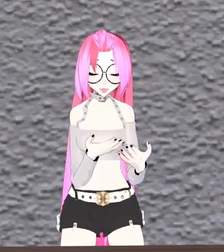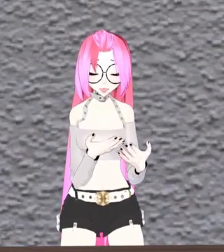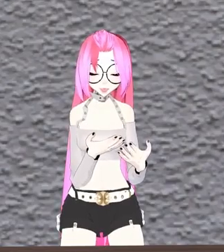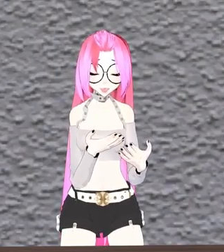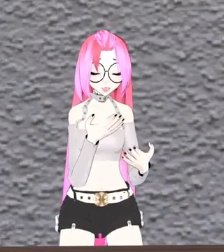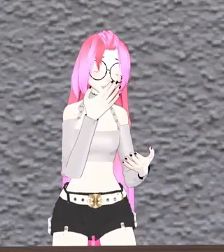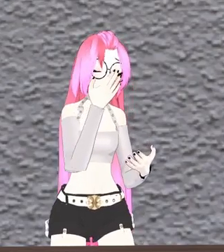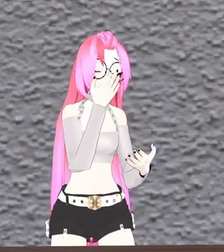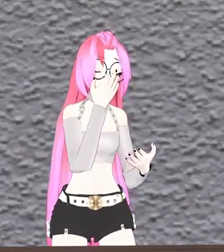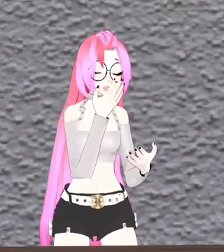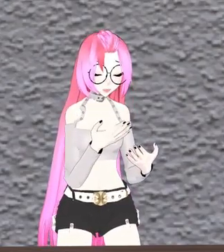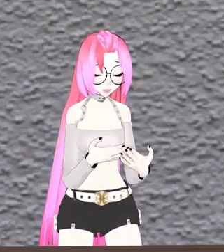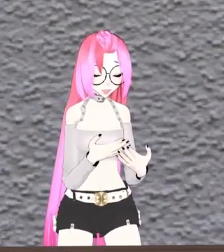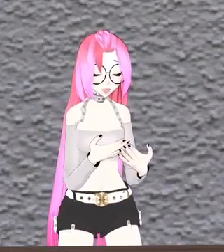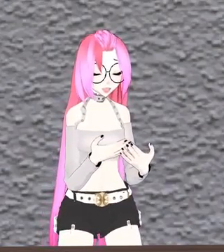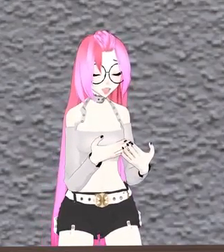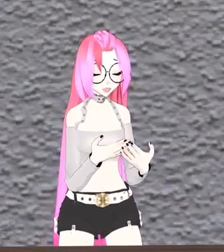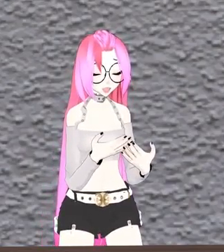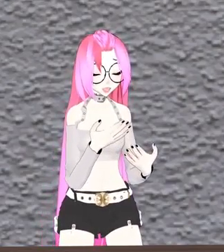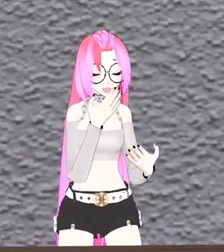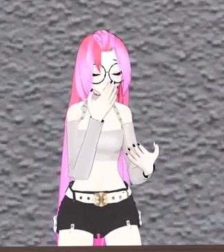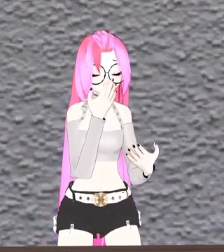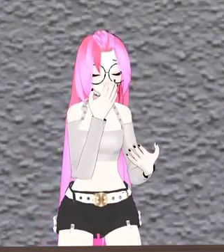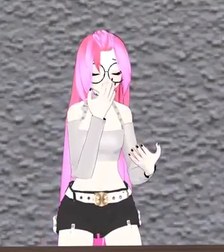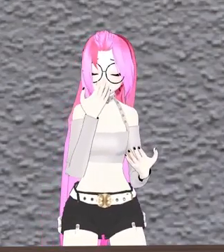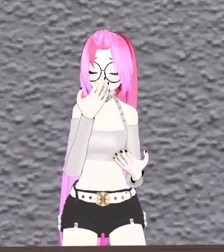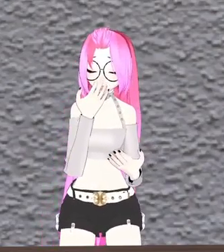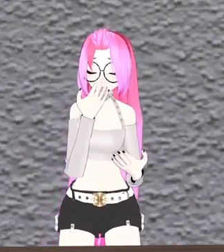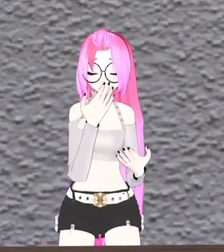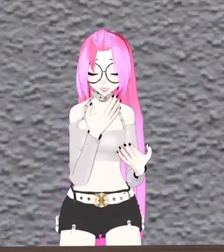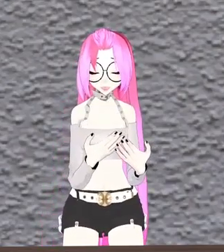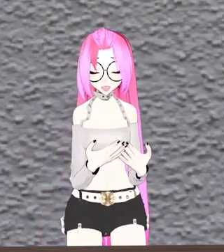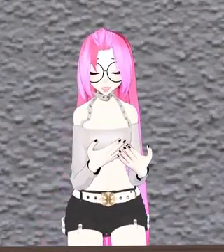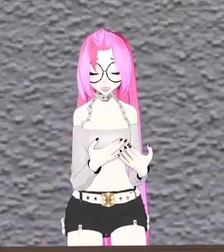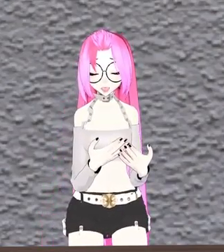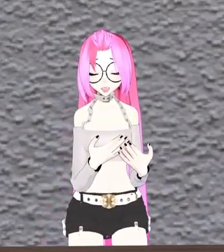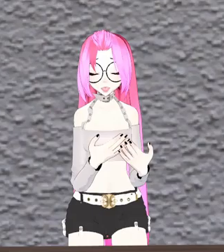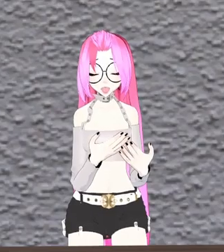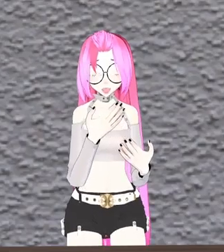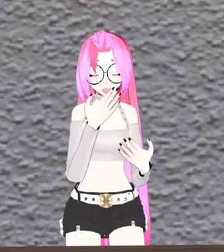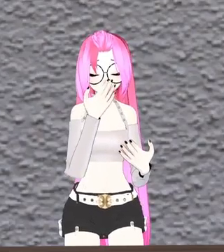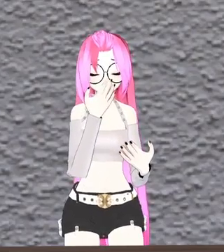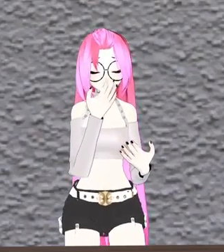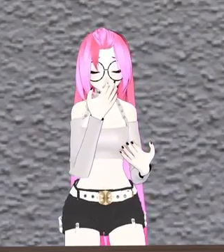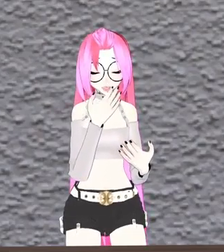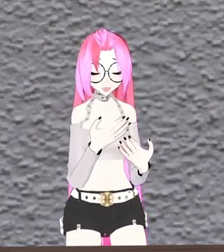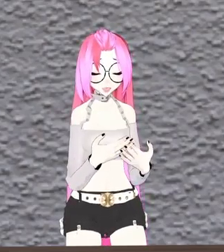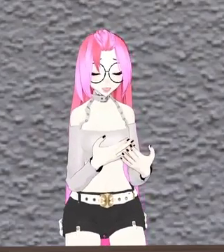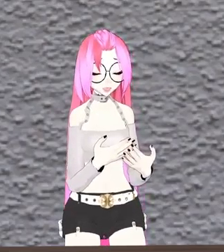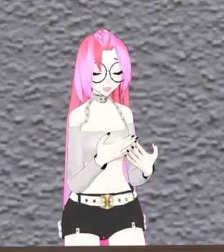good. Good, coming from your mouth. Going straight down to another open hand.